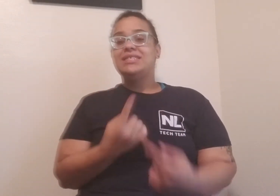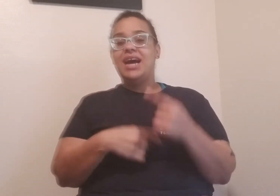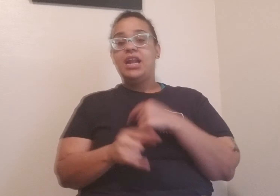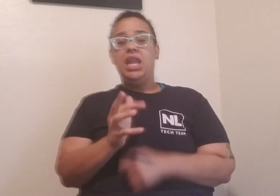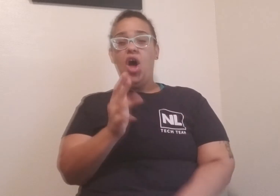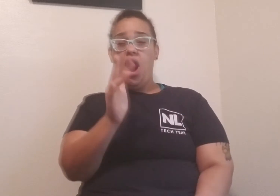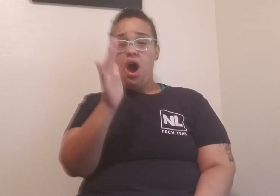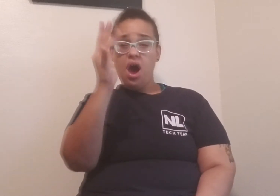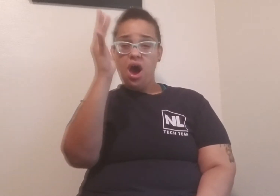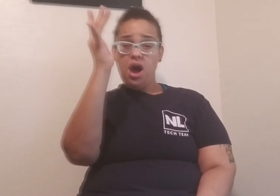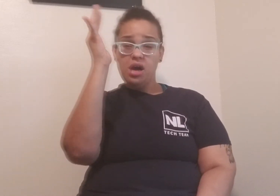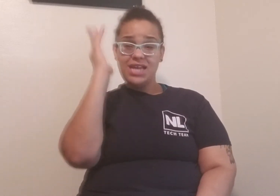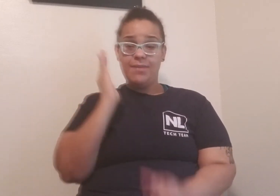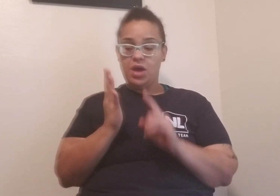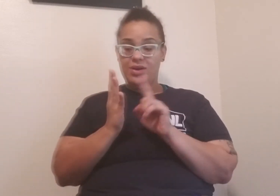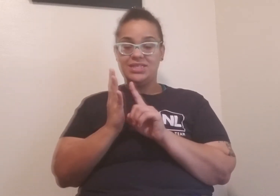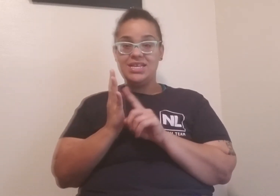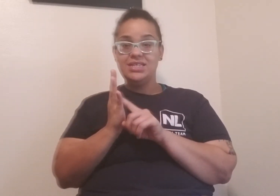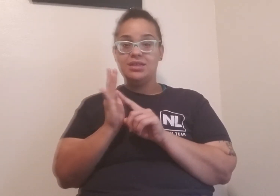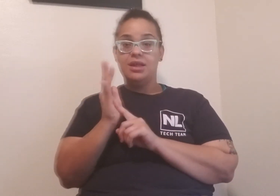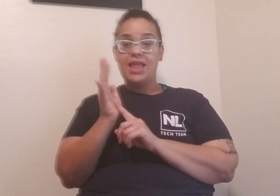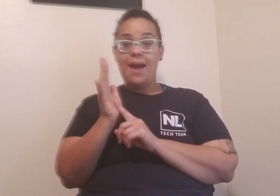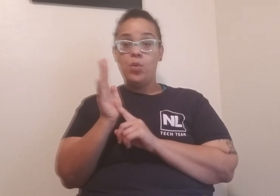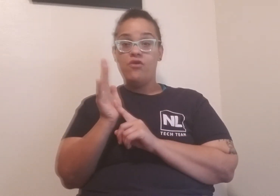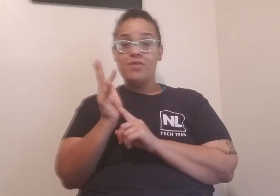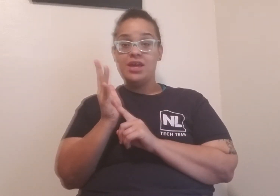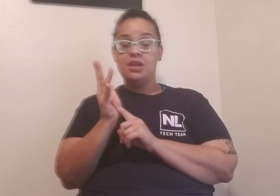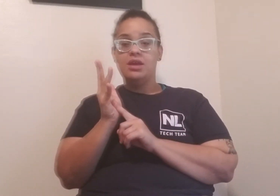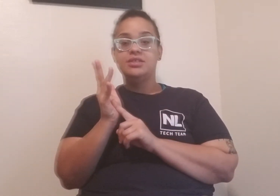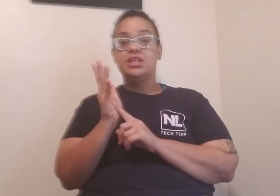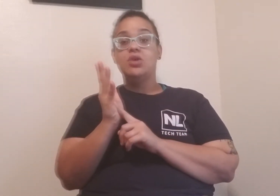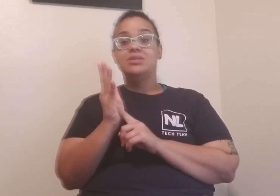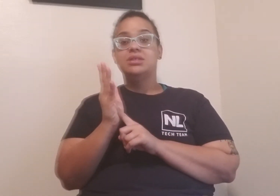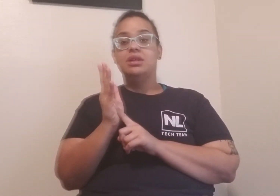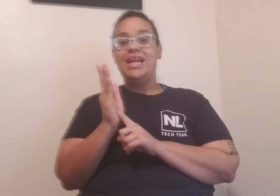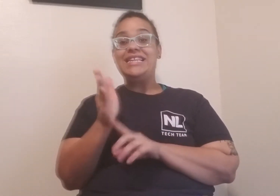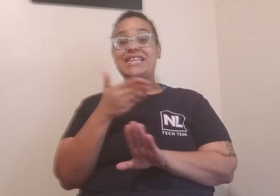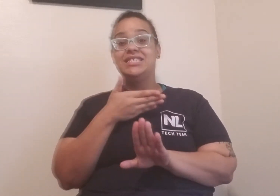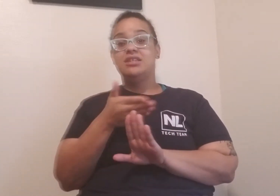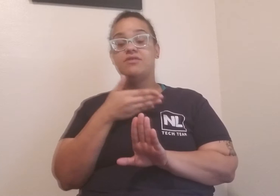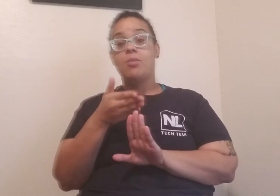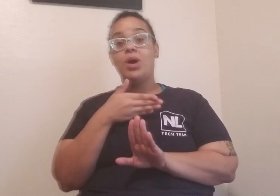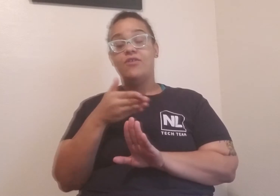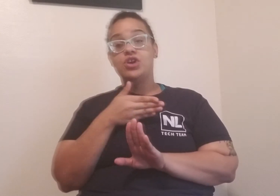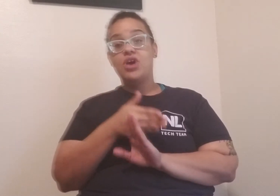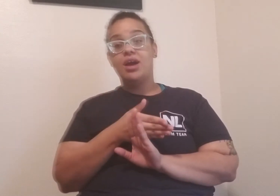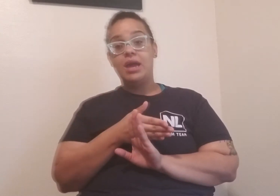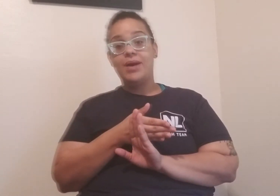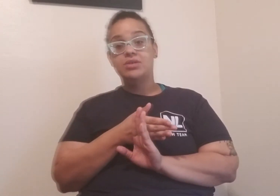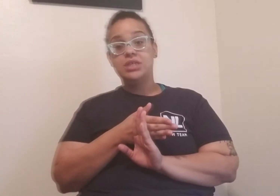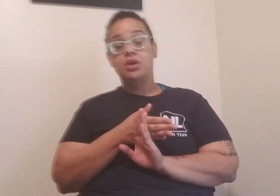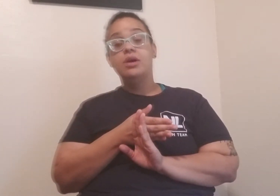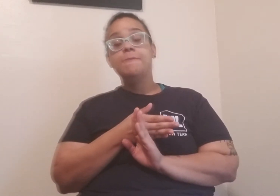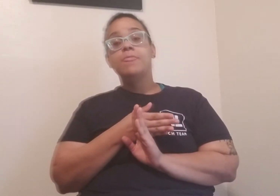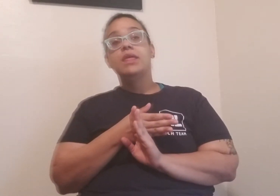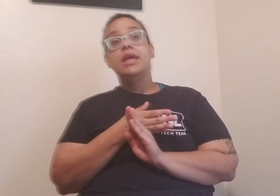sign a long time ago because that movement denotes like distance from whatever you're talking about. So in